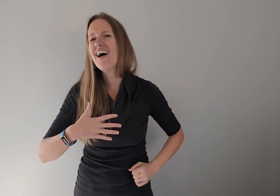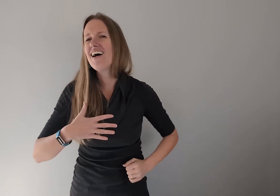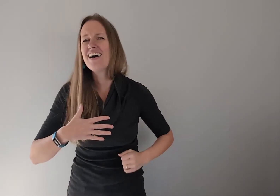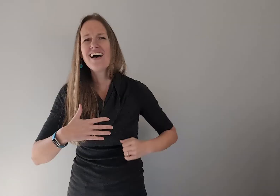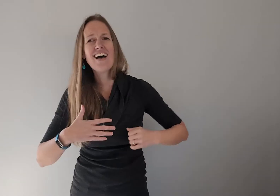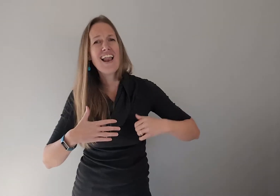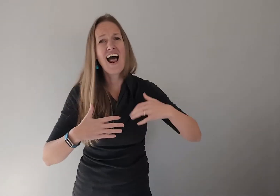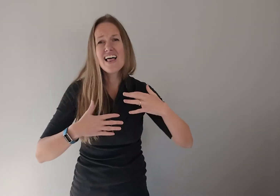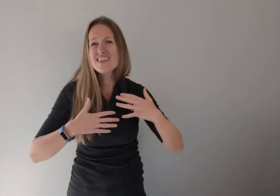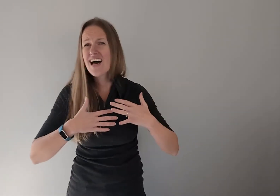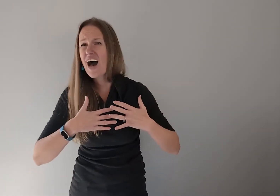blood.